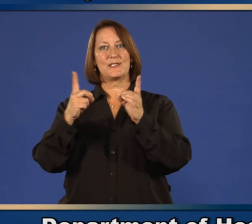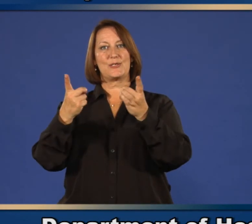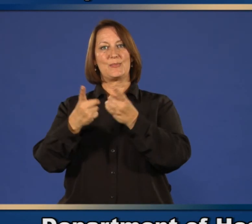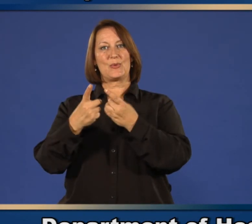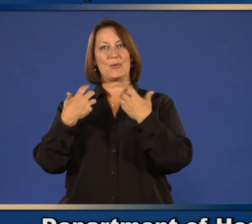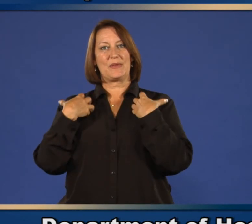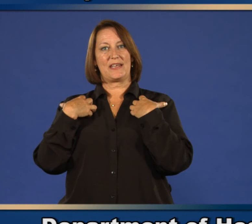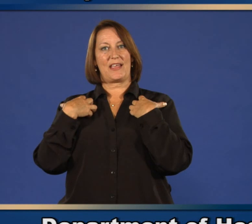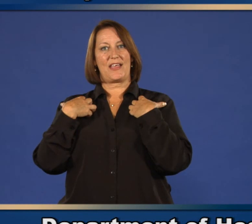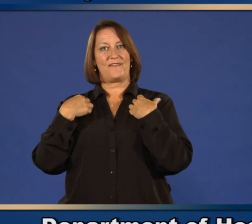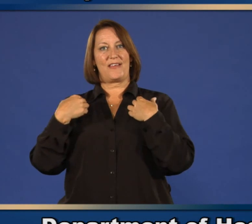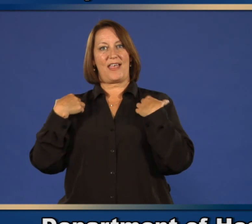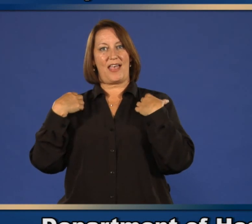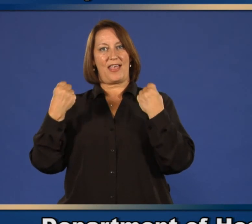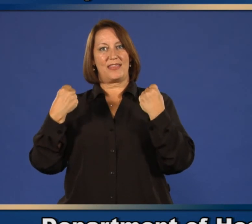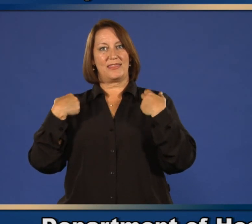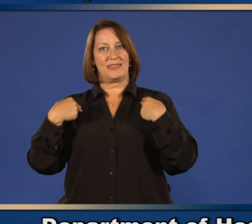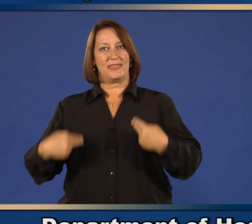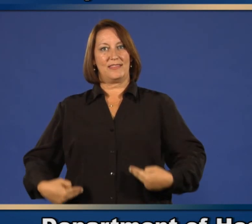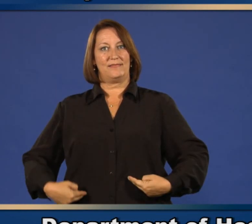Department of Health and Human Services.